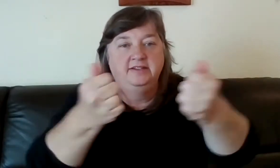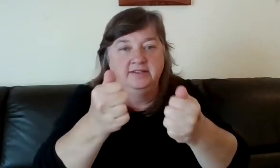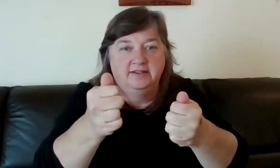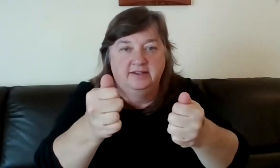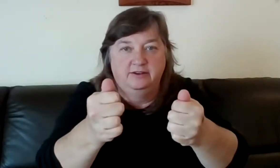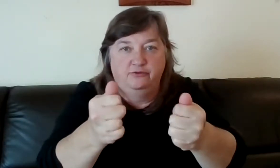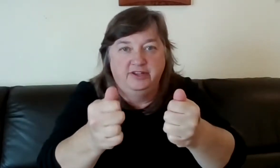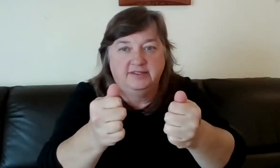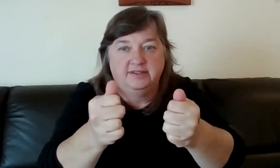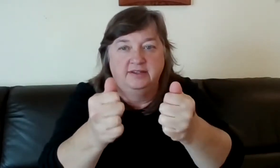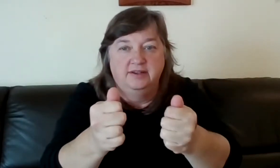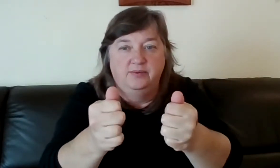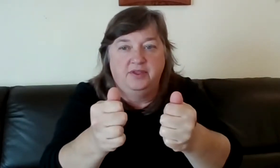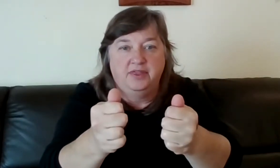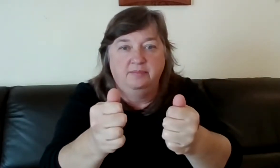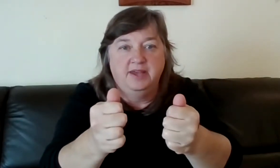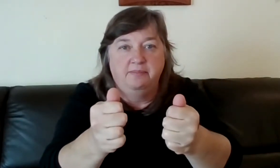hands, your fists, with your thumbs up,